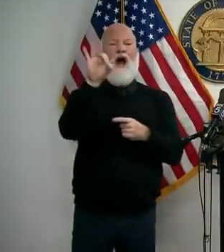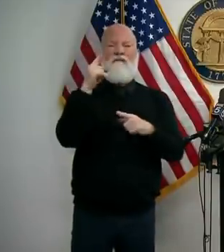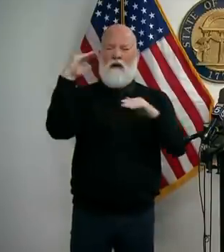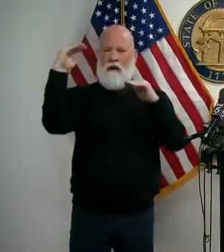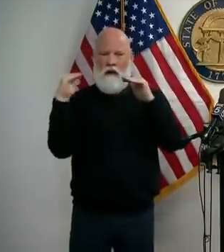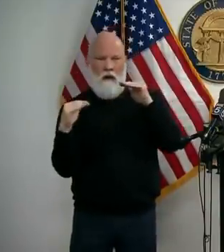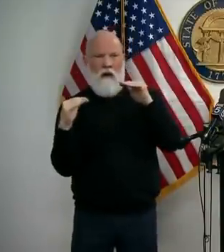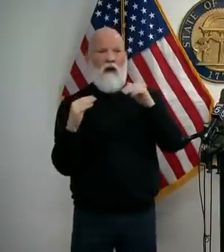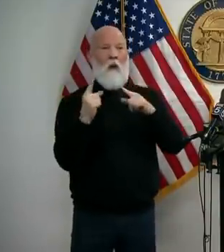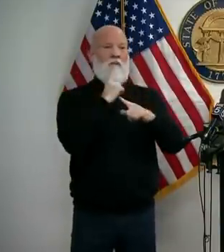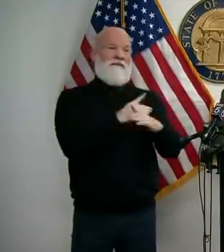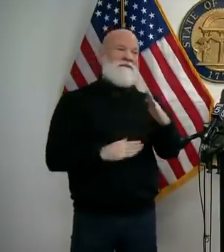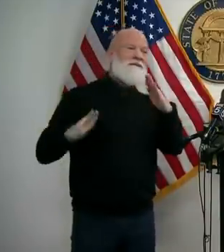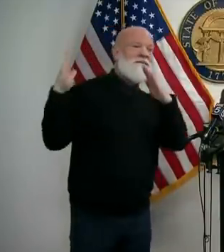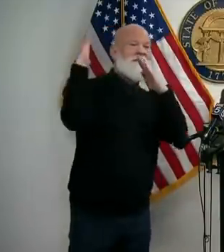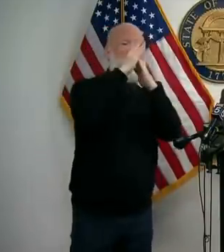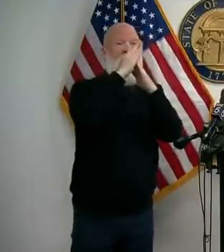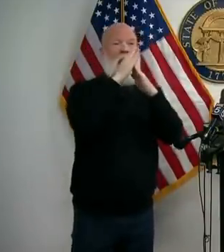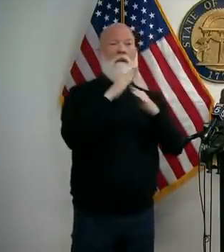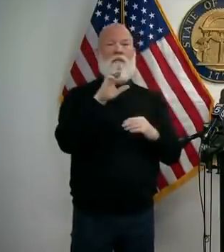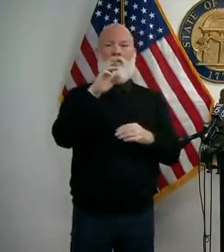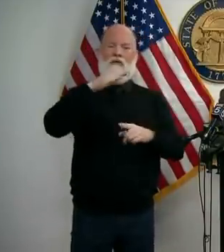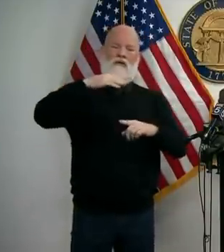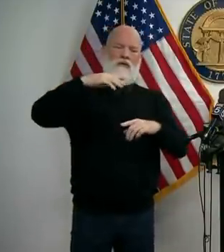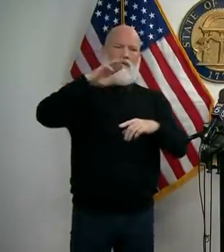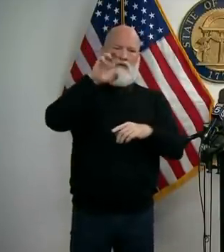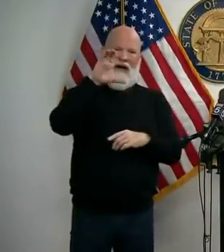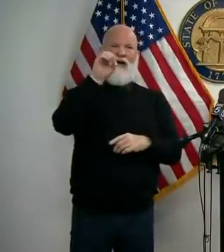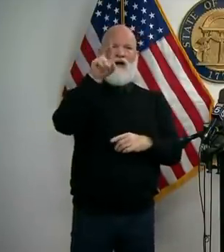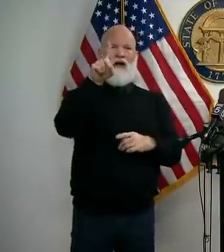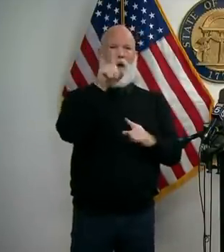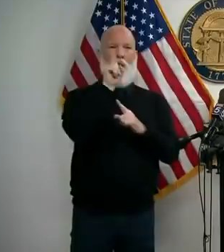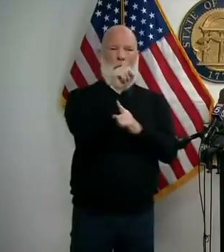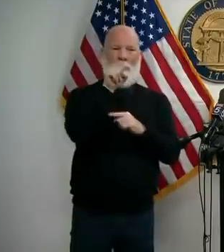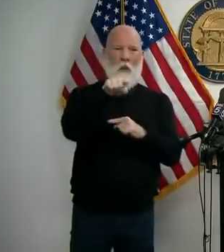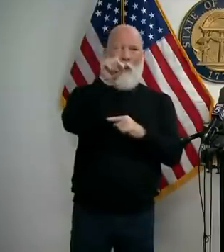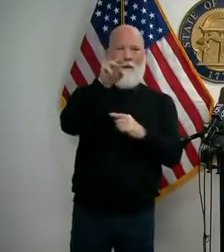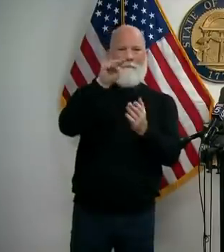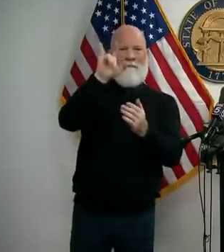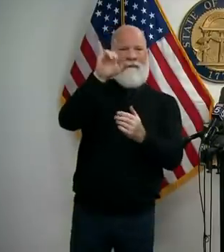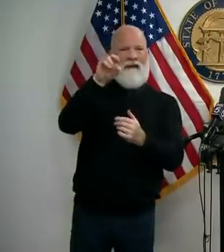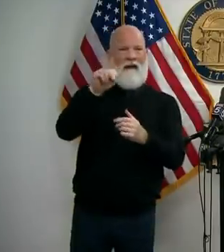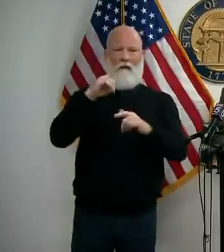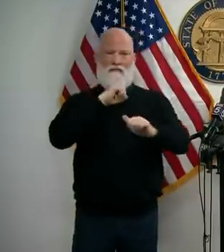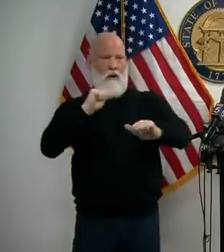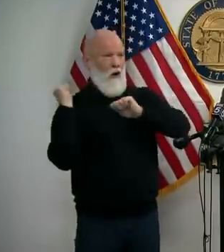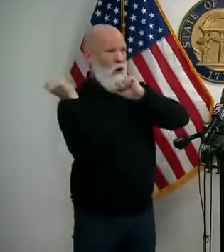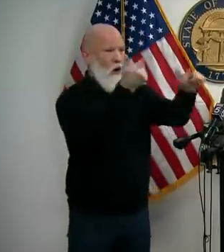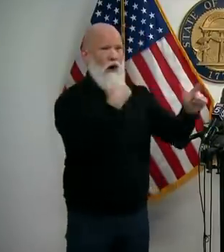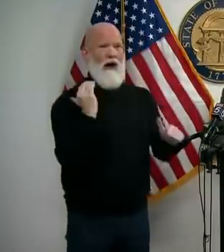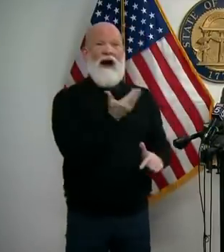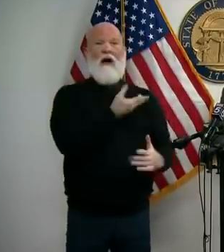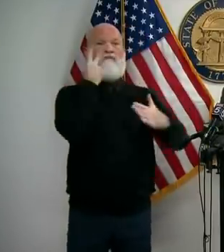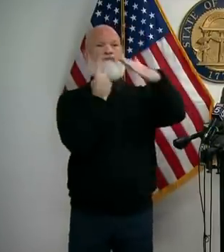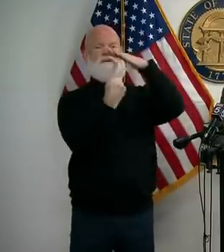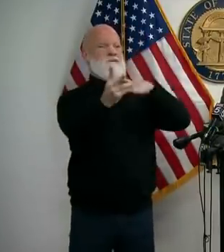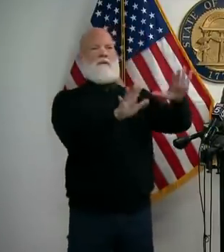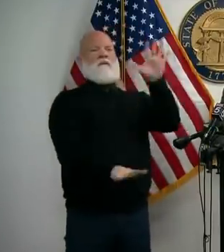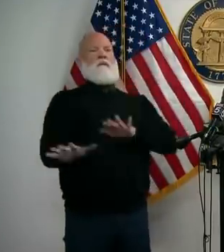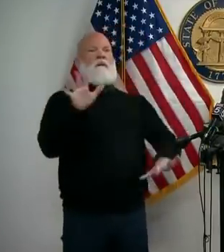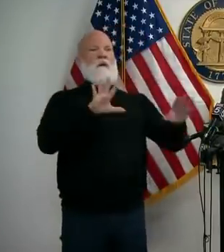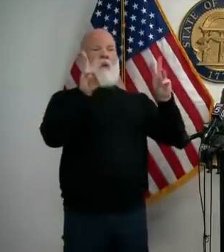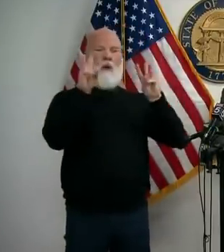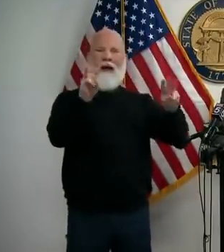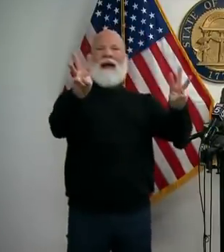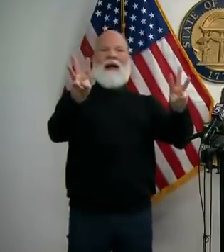was 2.1 million with Saxby-Chambliss. I mean, this blows every turnout model away. Now, let me say this with one caveat. When you spend